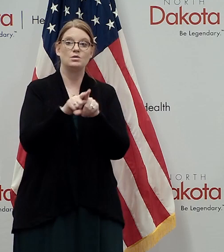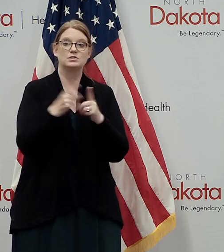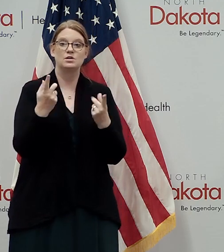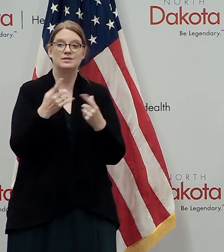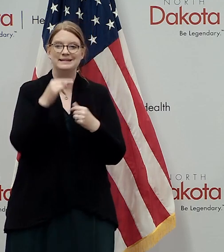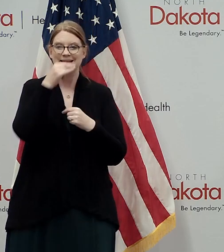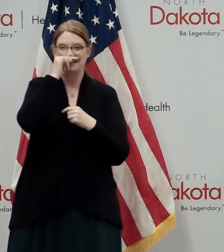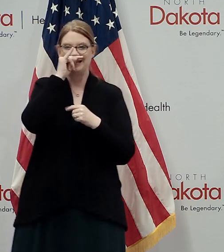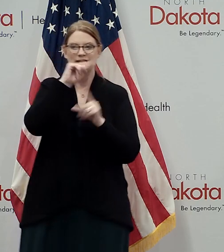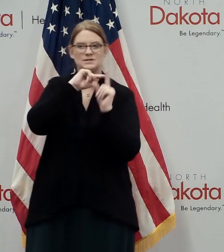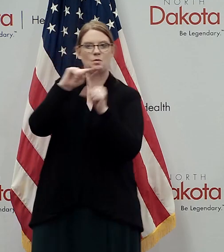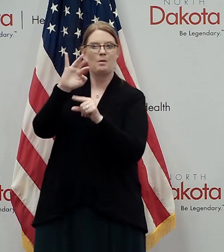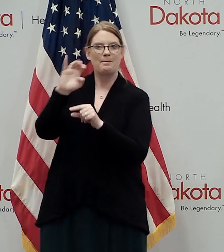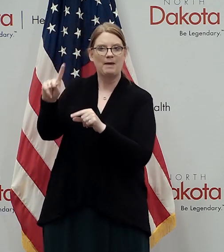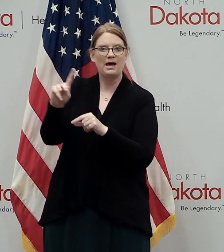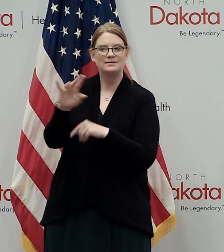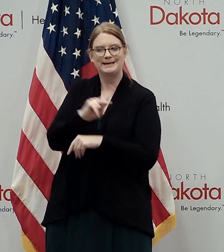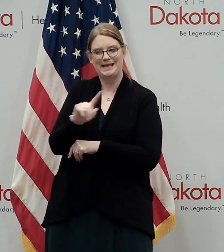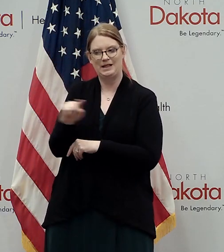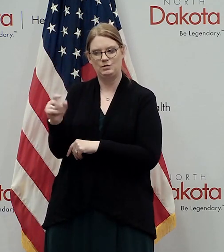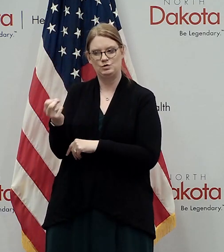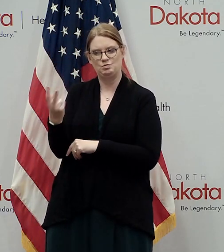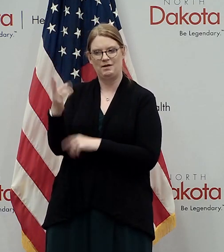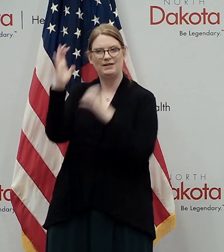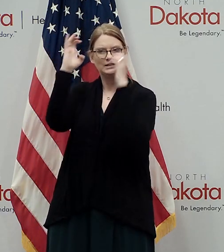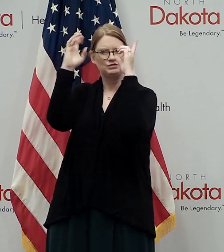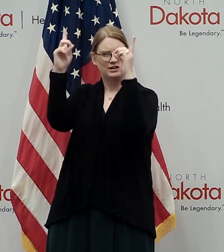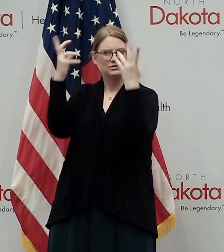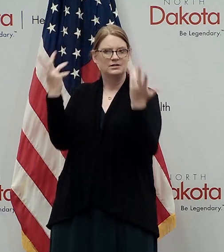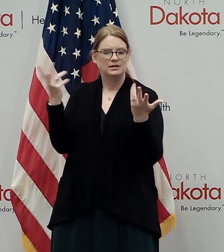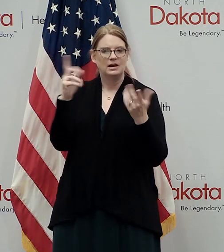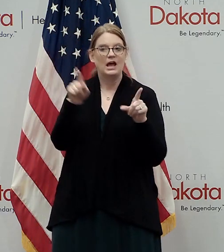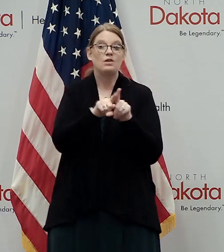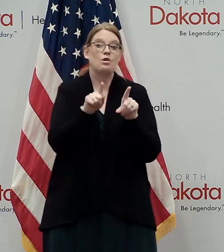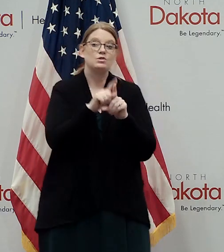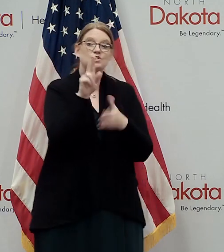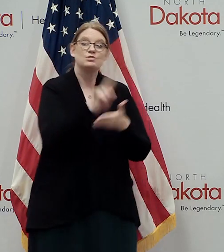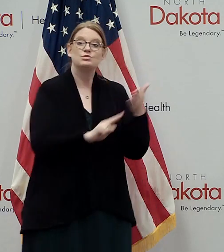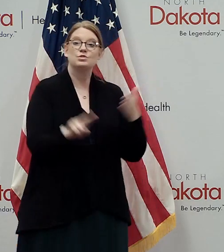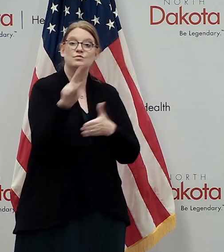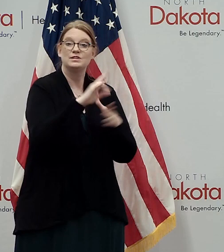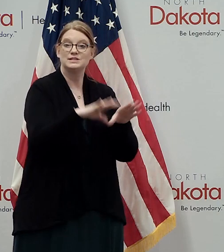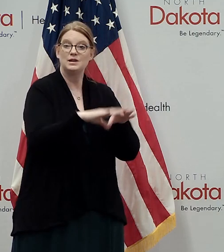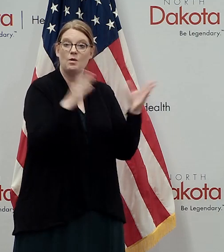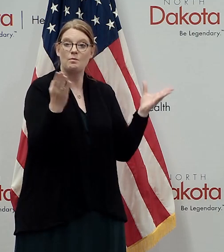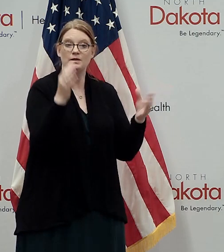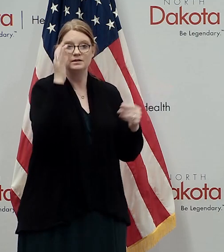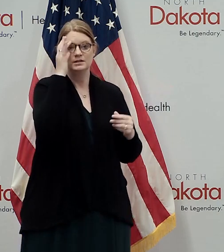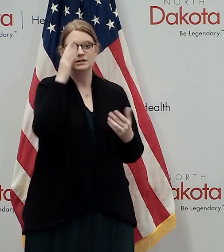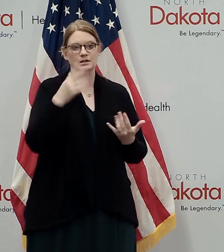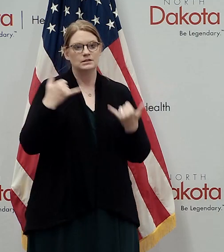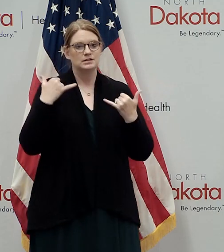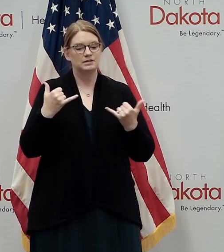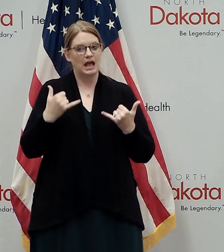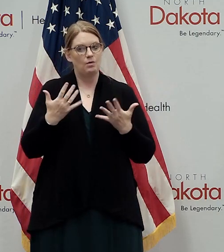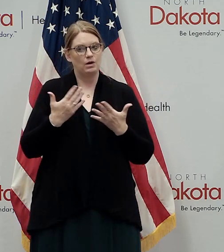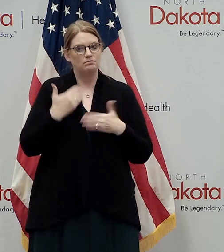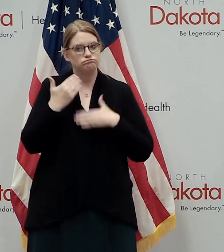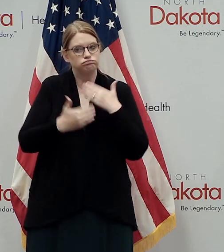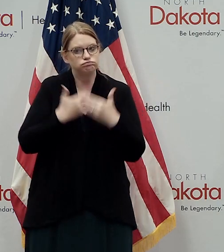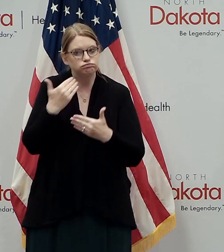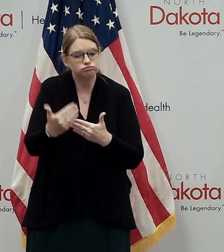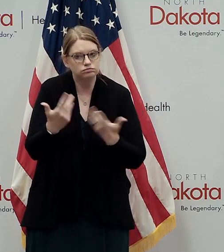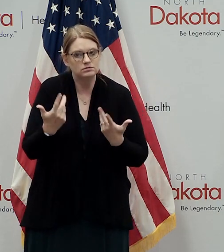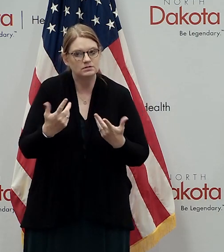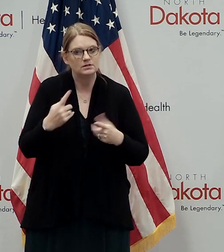kids back in K-12, and we can get our universities back open again in the fall. So we're on the right track, but it's going